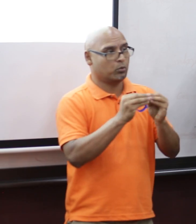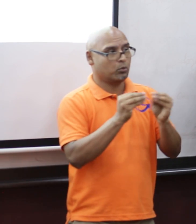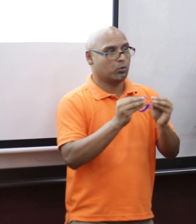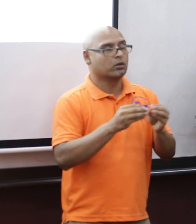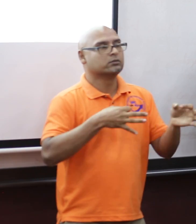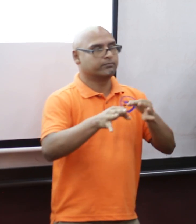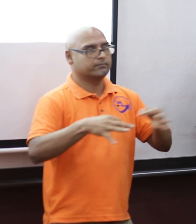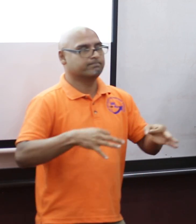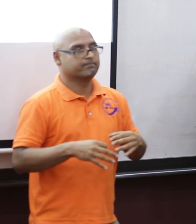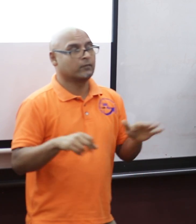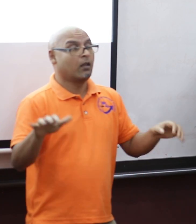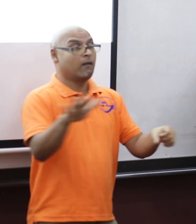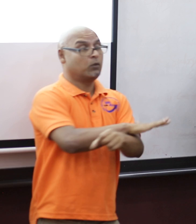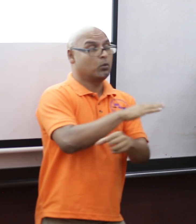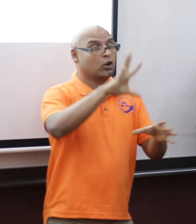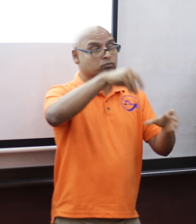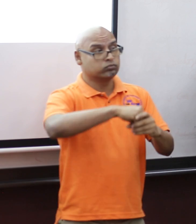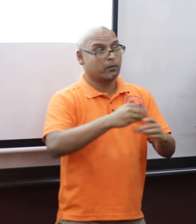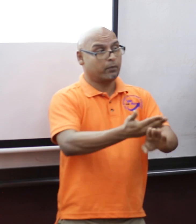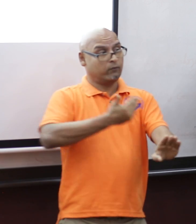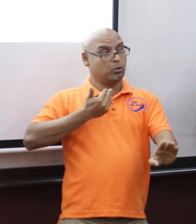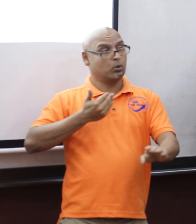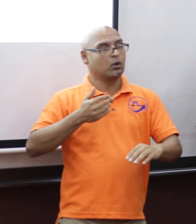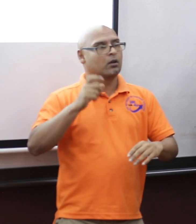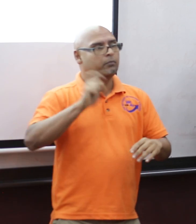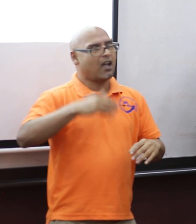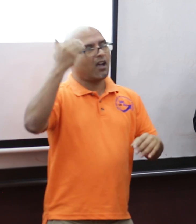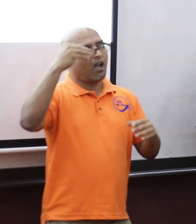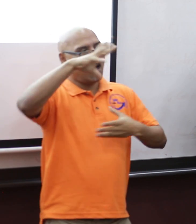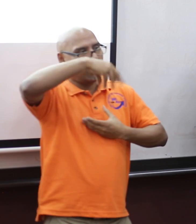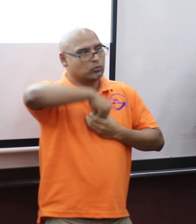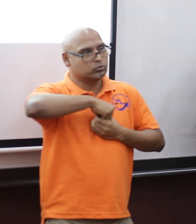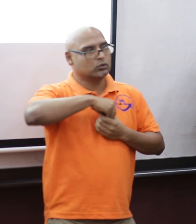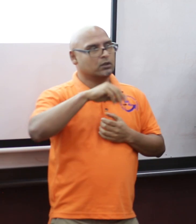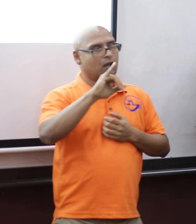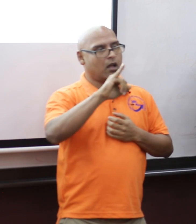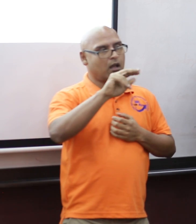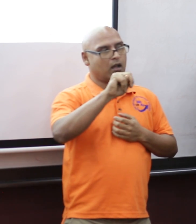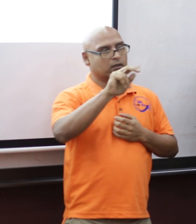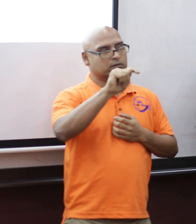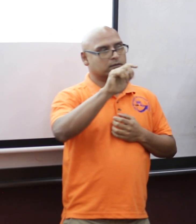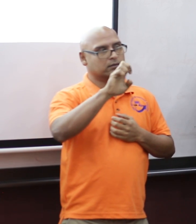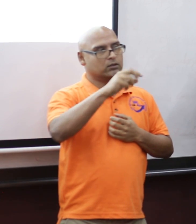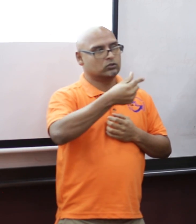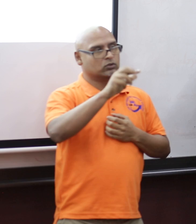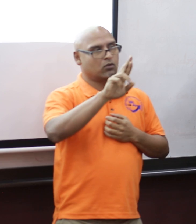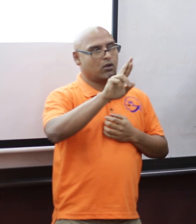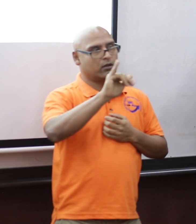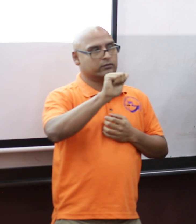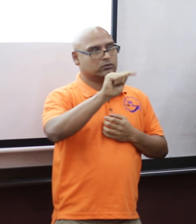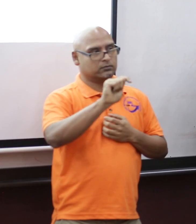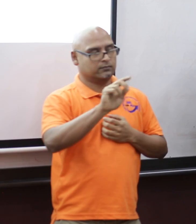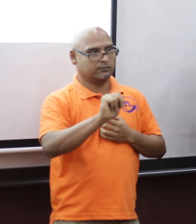full inclusion, there has to be integration, where you have a little mix. And then mainstreaming, when you put a